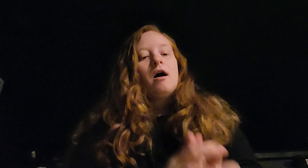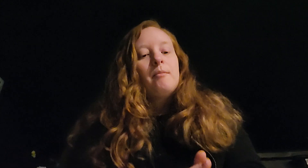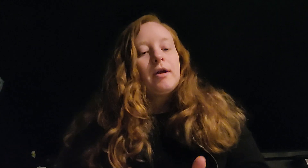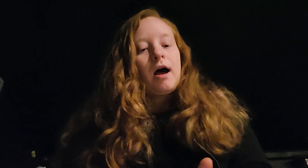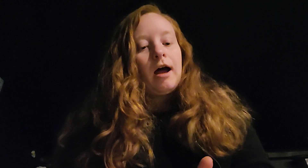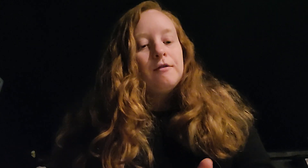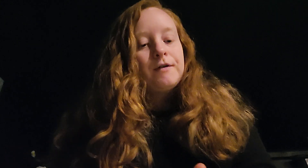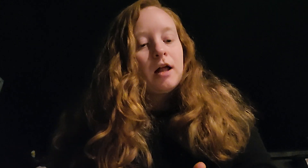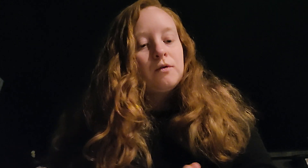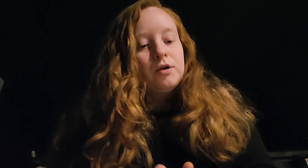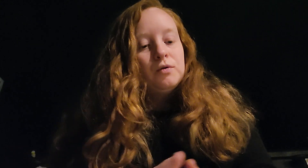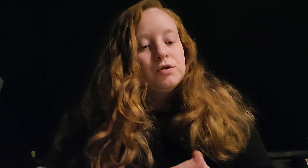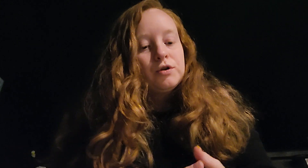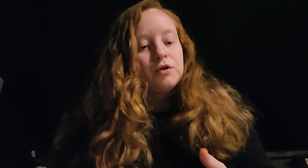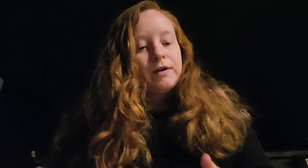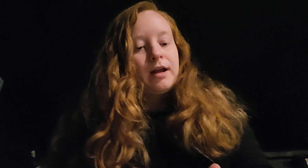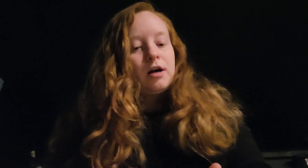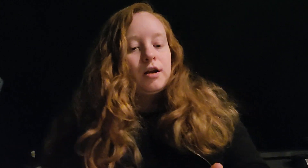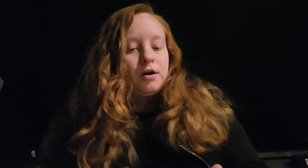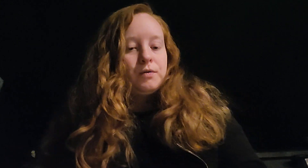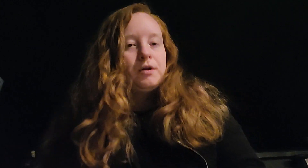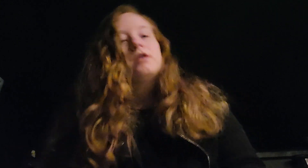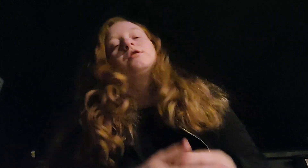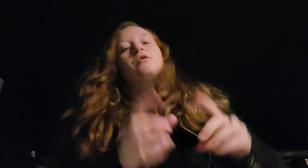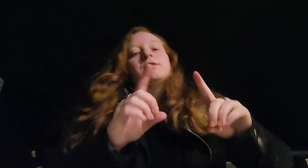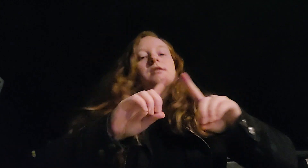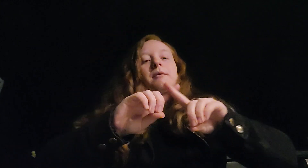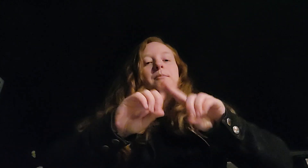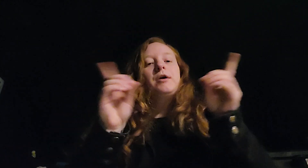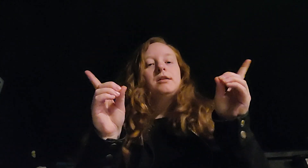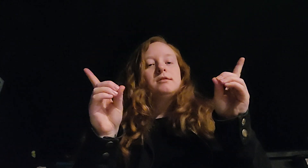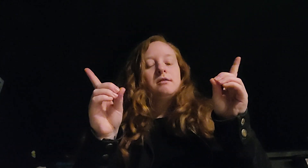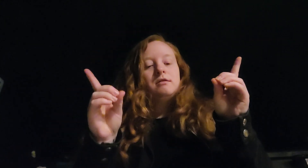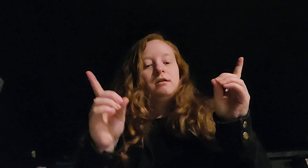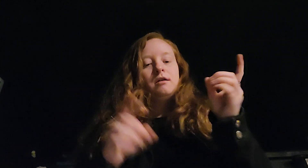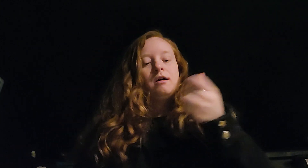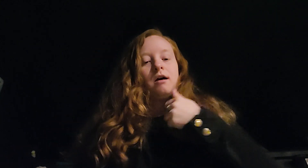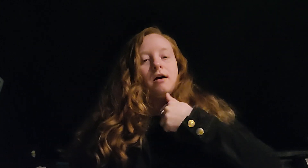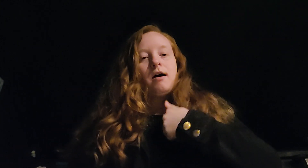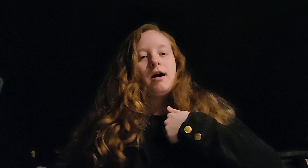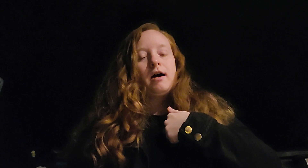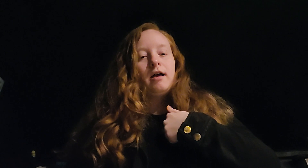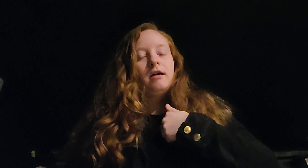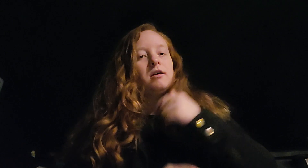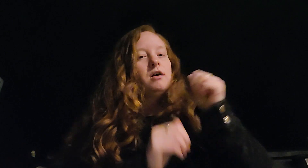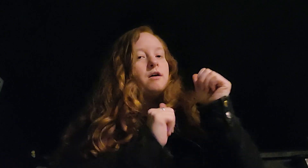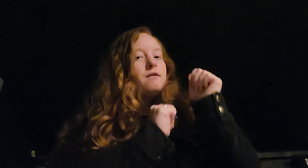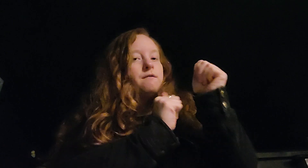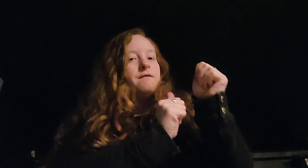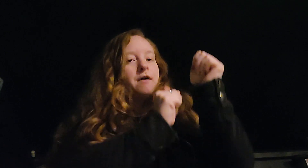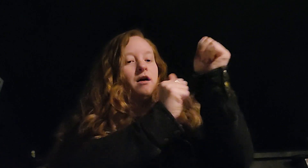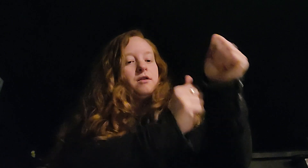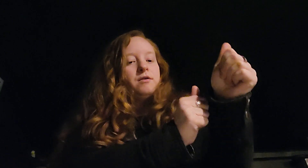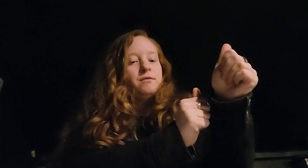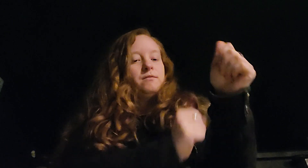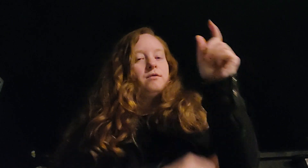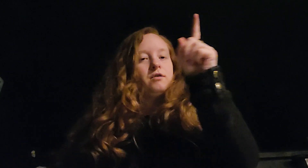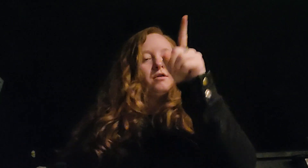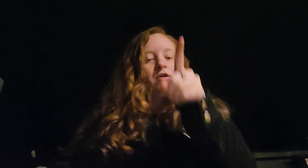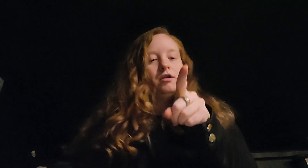But I'd follow you to the great unknown. So we're saying, but I follow